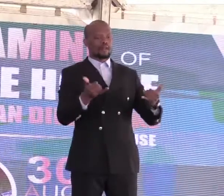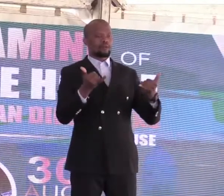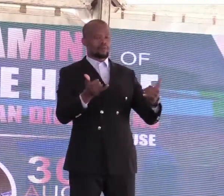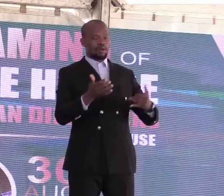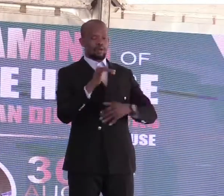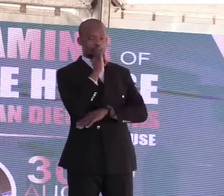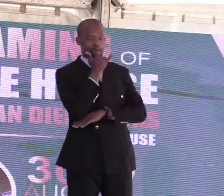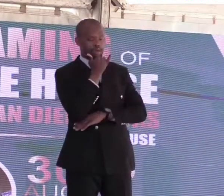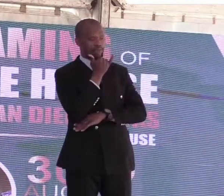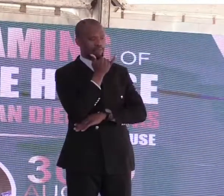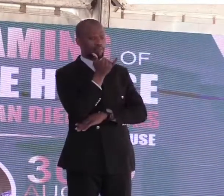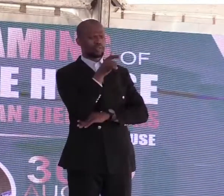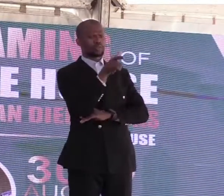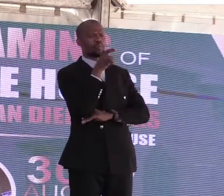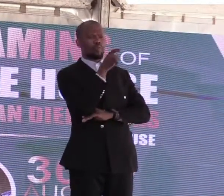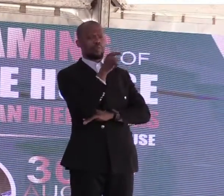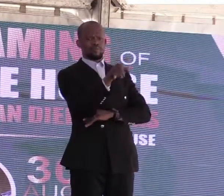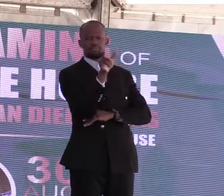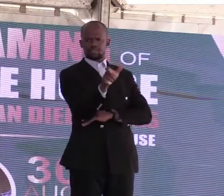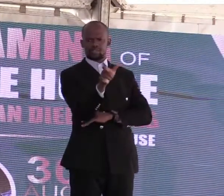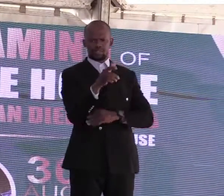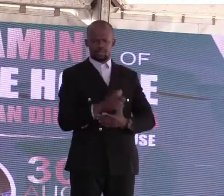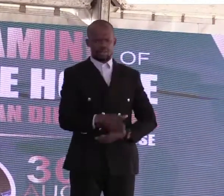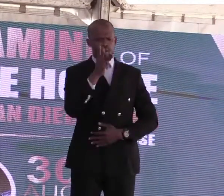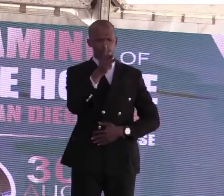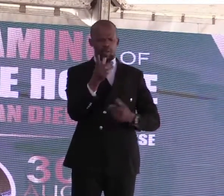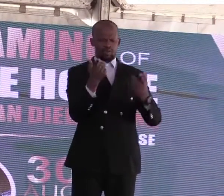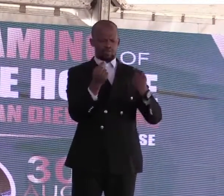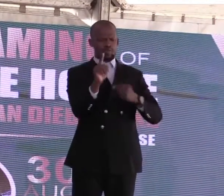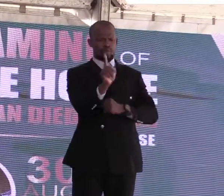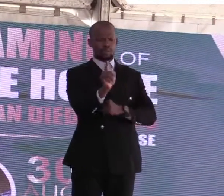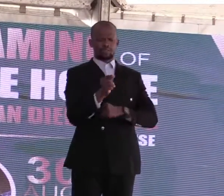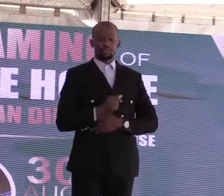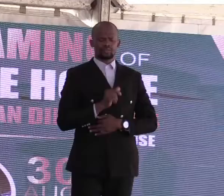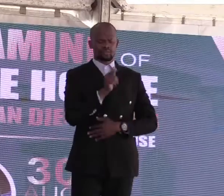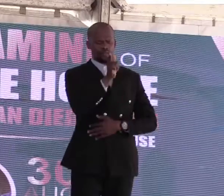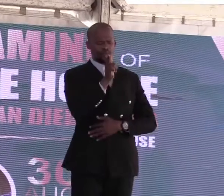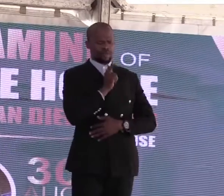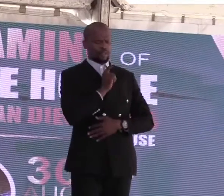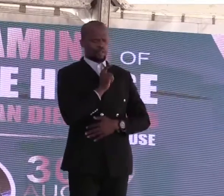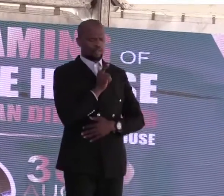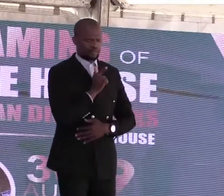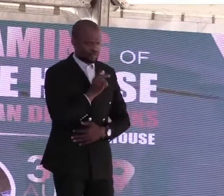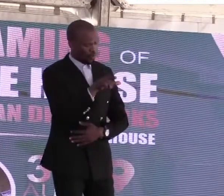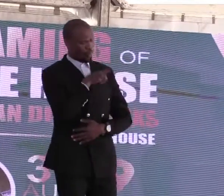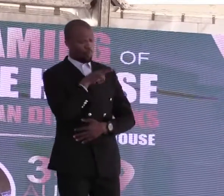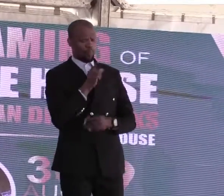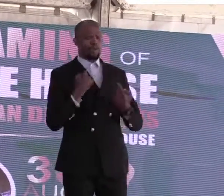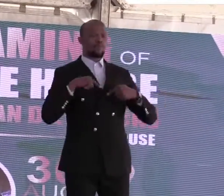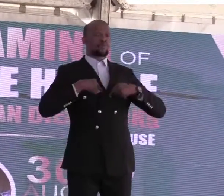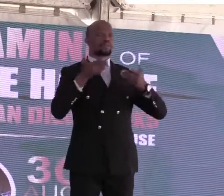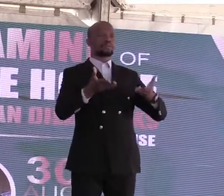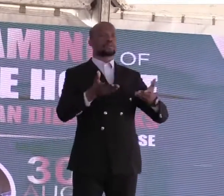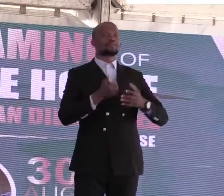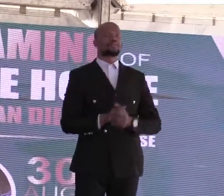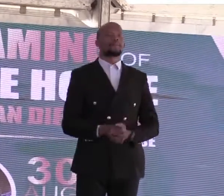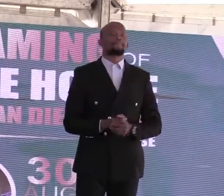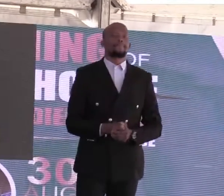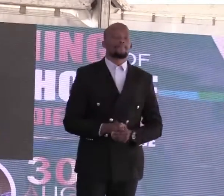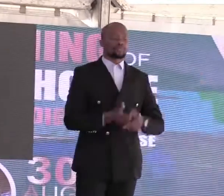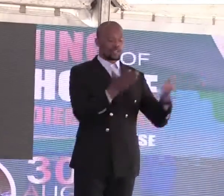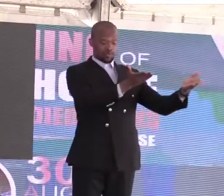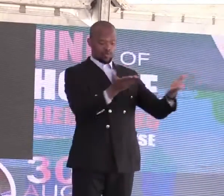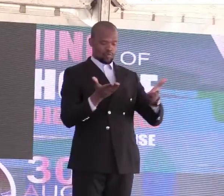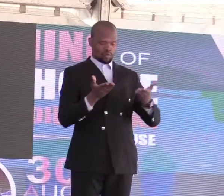for me to call upon someone who is going to tell us why we are here and welcome